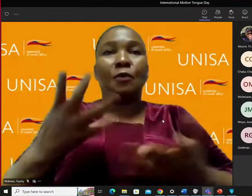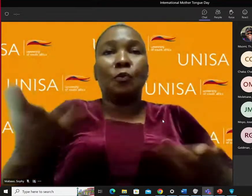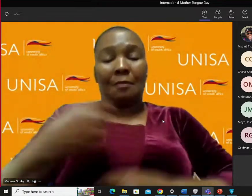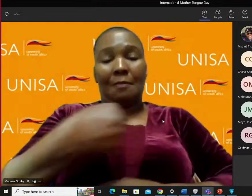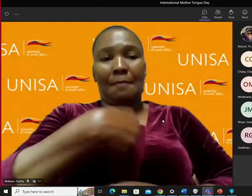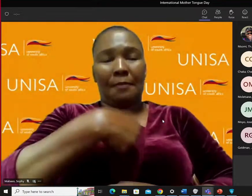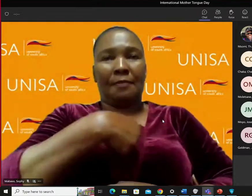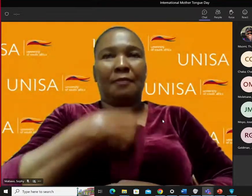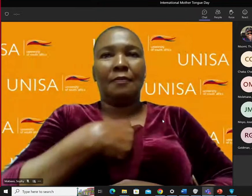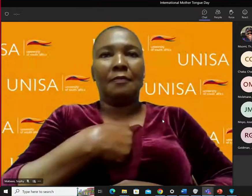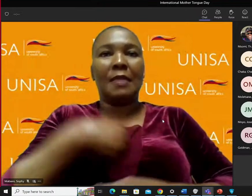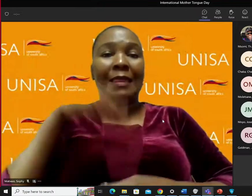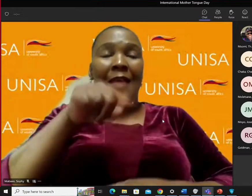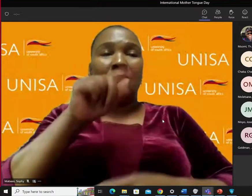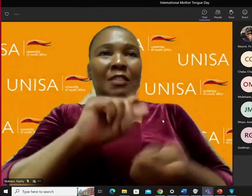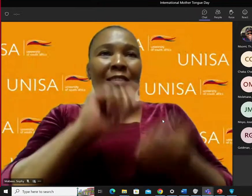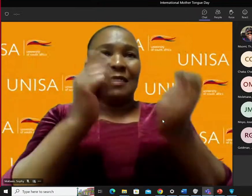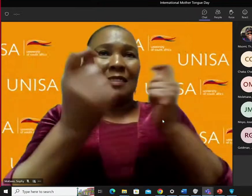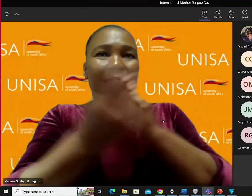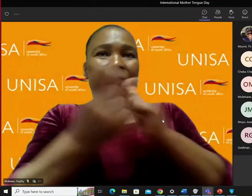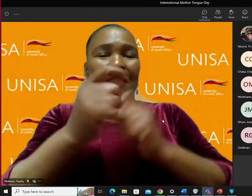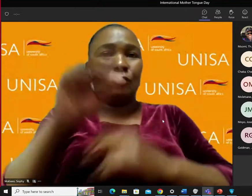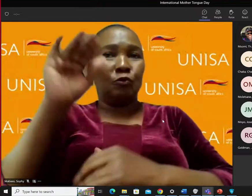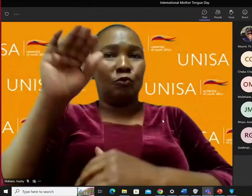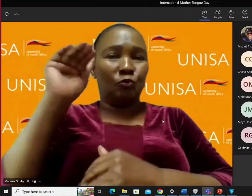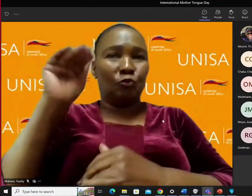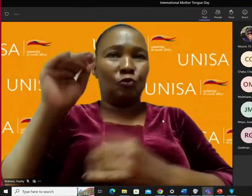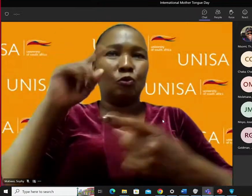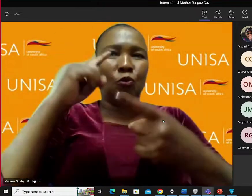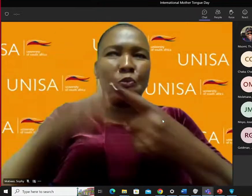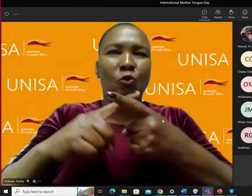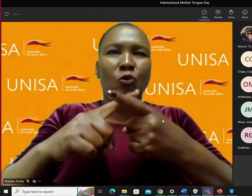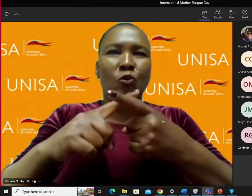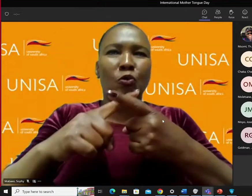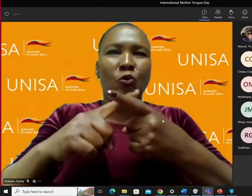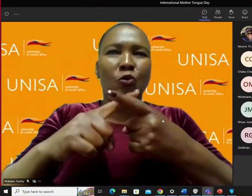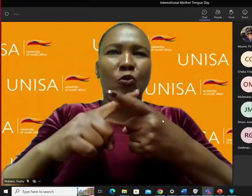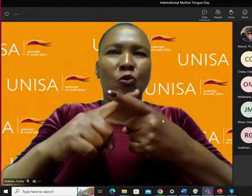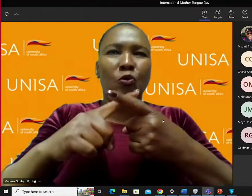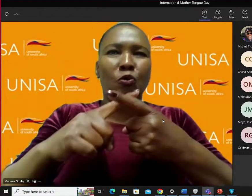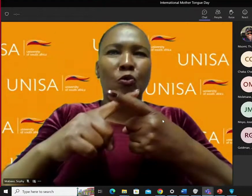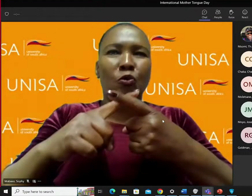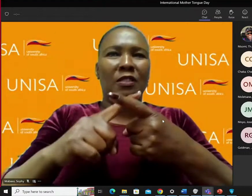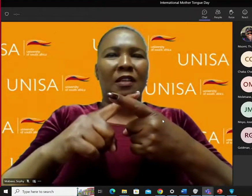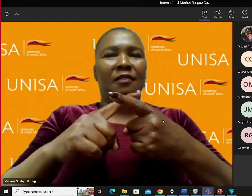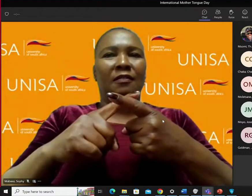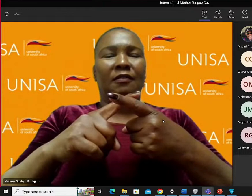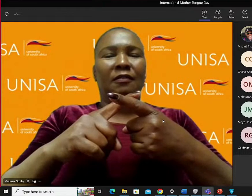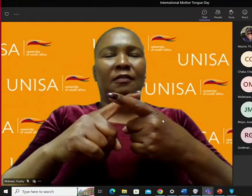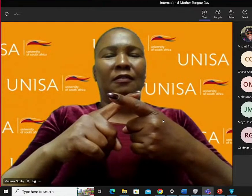translated into isiZulu, isiXhosa, isiSotho, and Afrikaans.